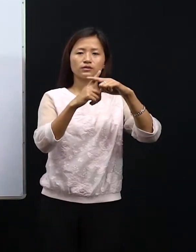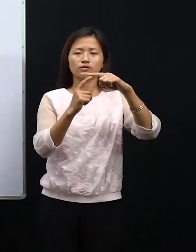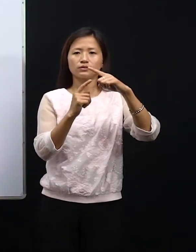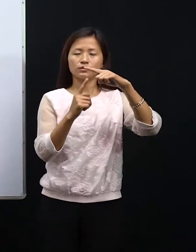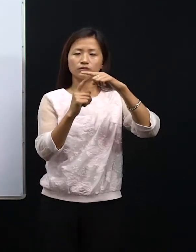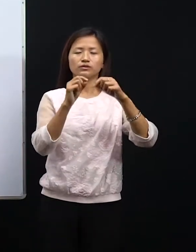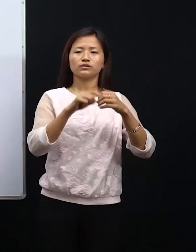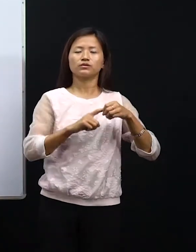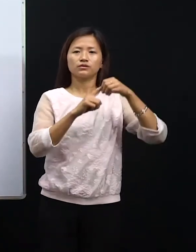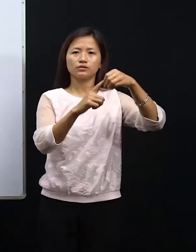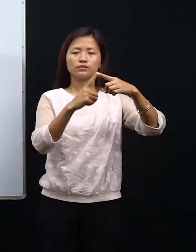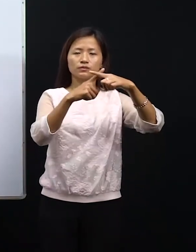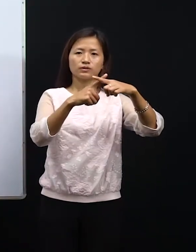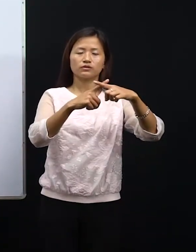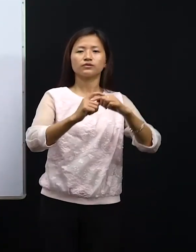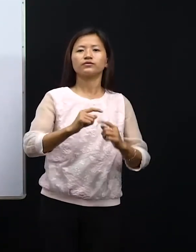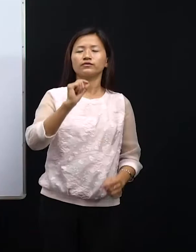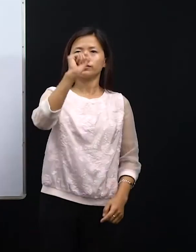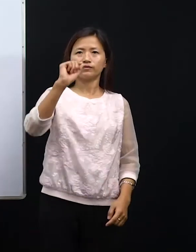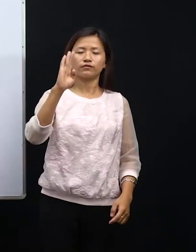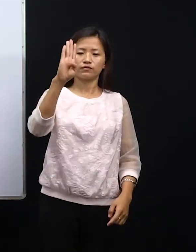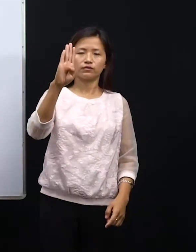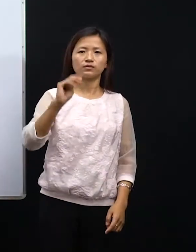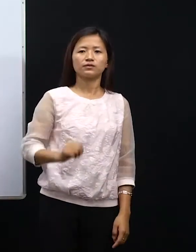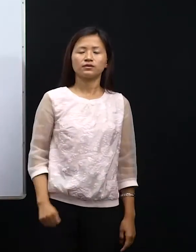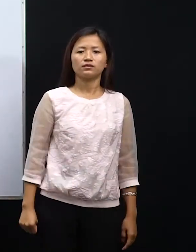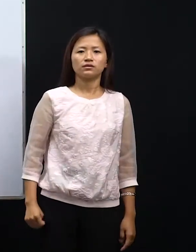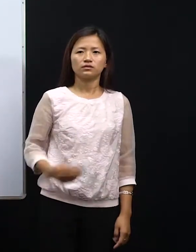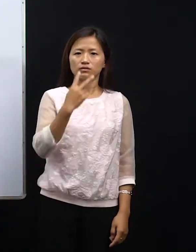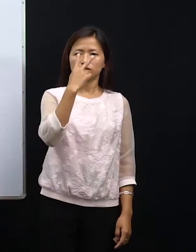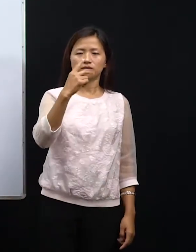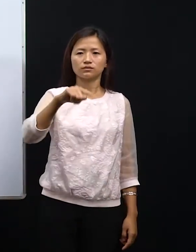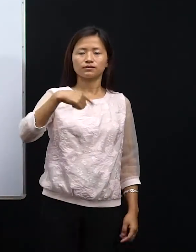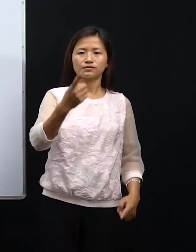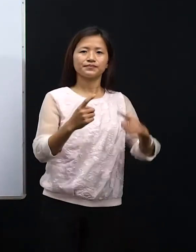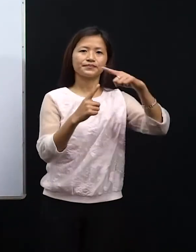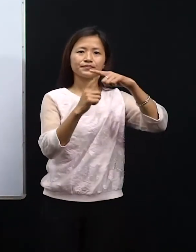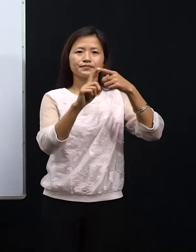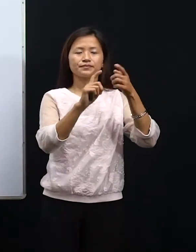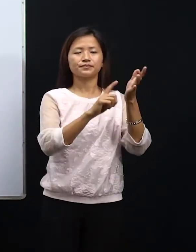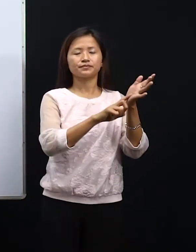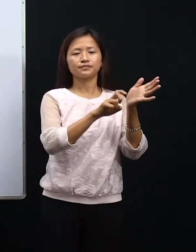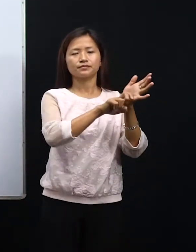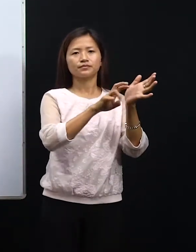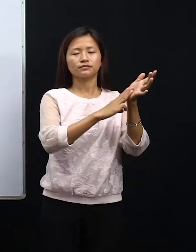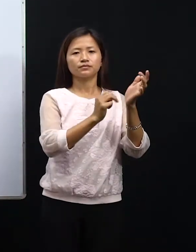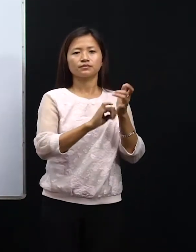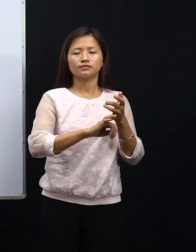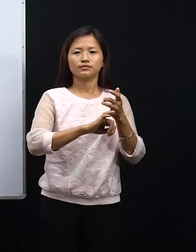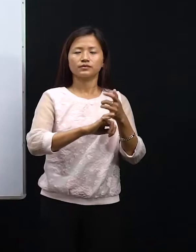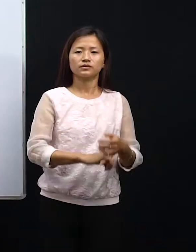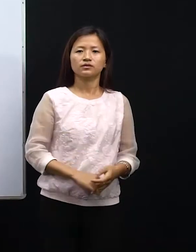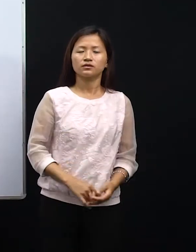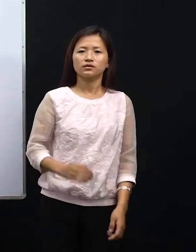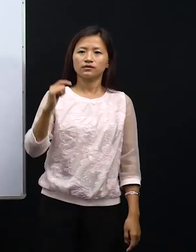4. So this is none of the above. Let's look at the next term: 7 plus y plus